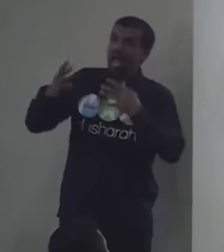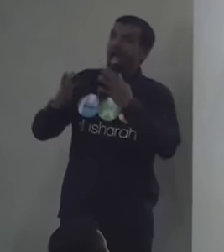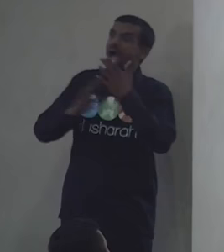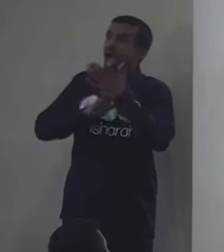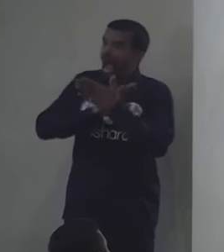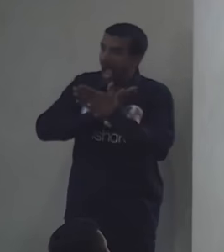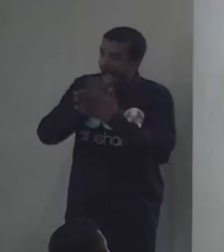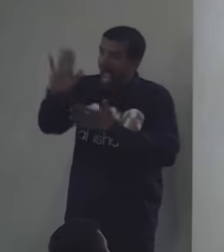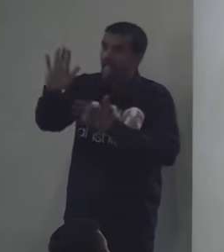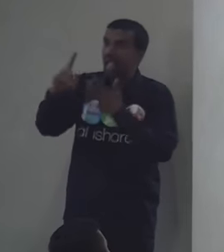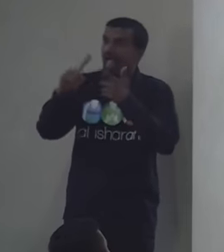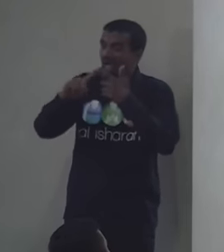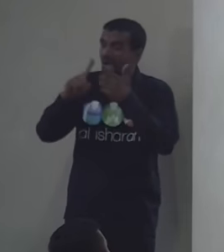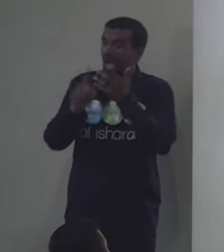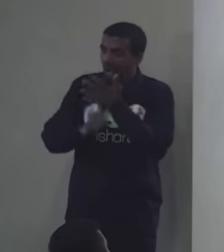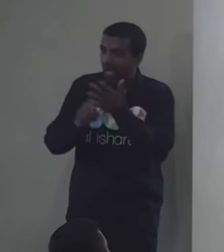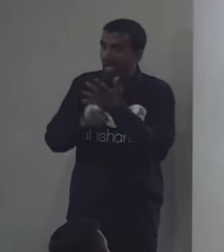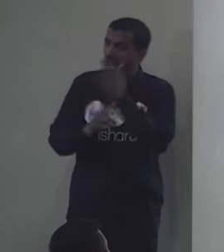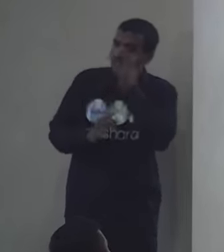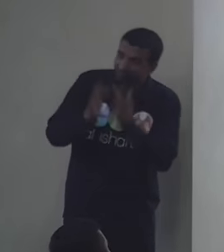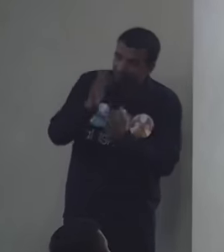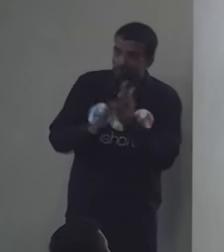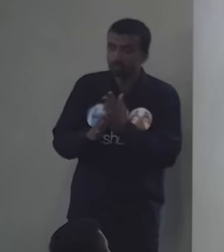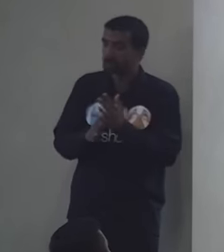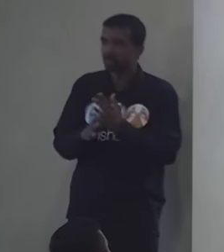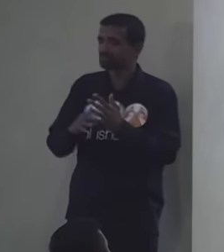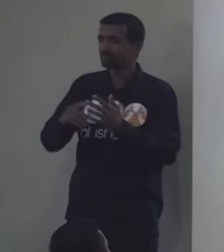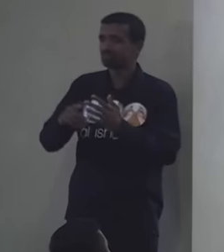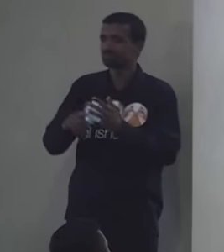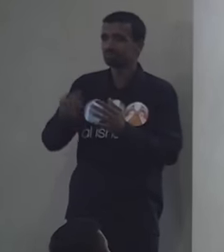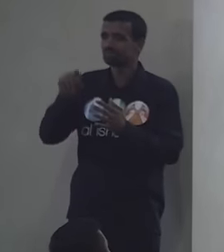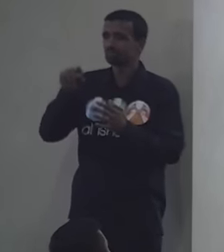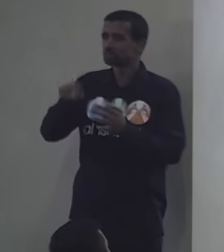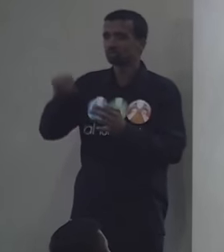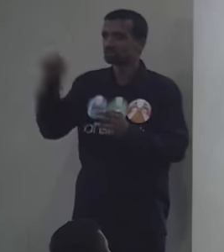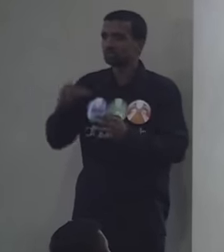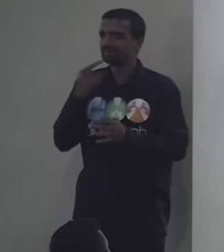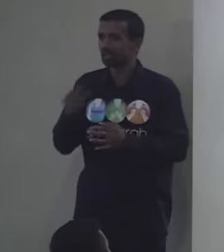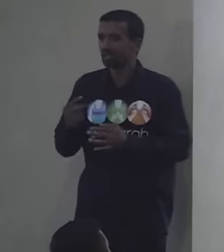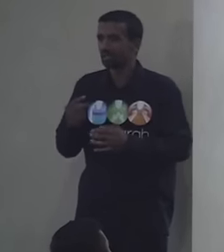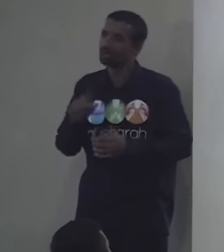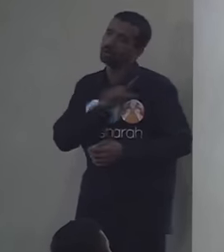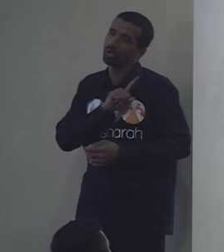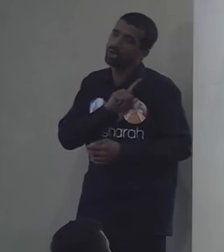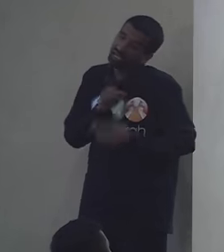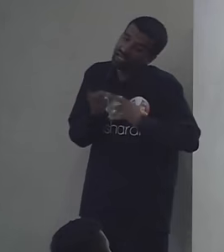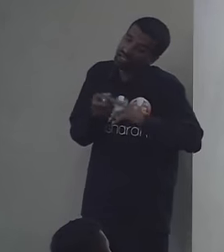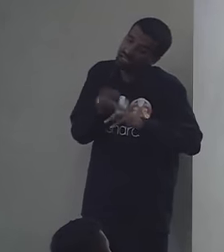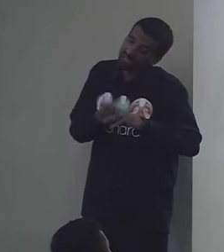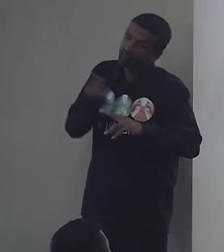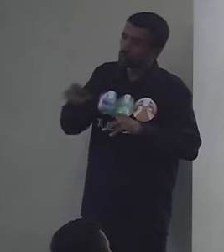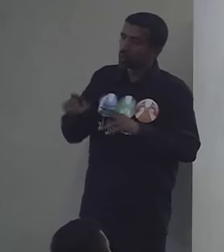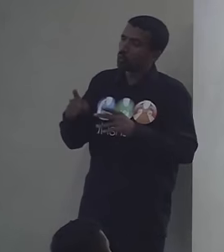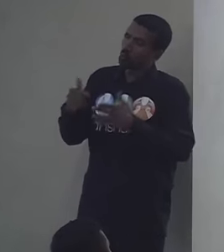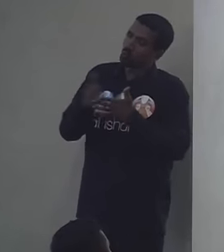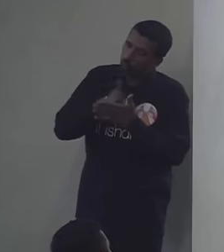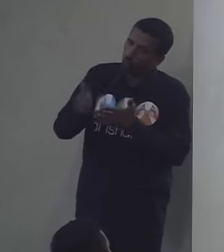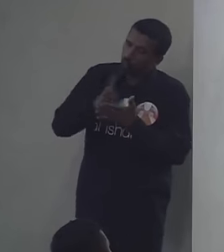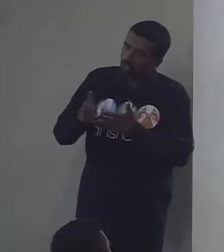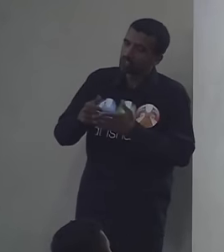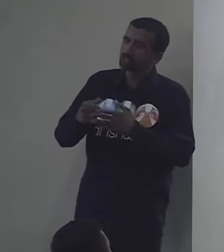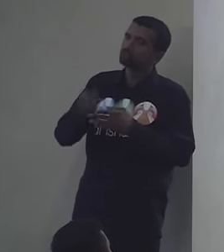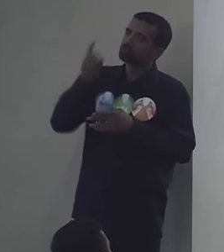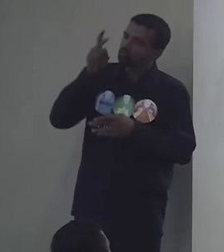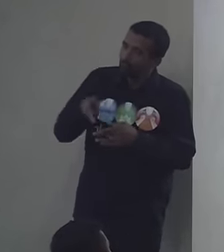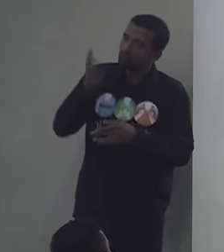say that. Because subconsciously, then the word becomes casual. I wouldn't want for any Muslim this word to become